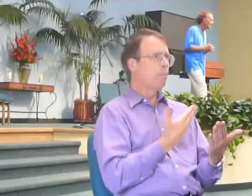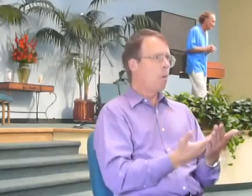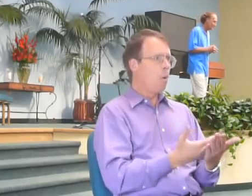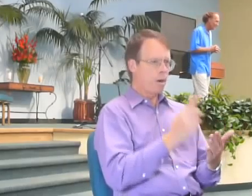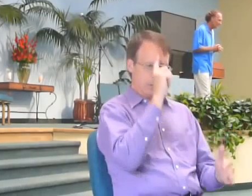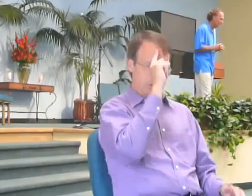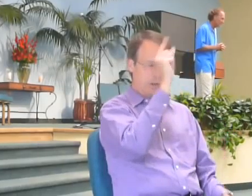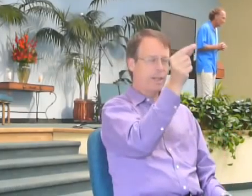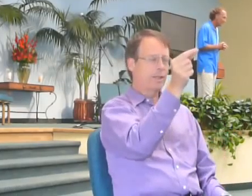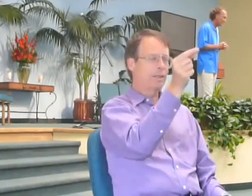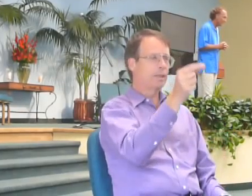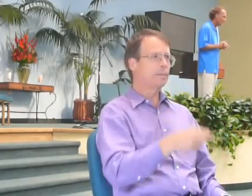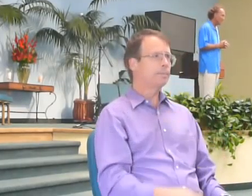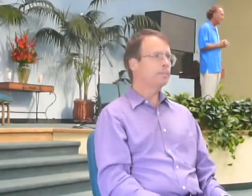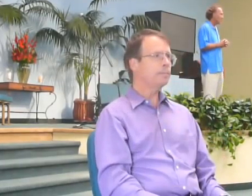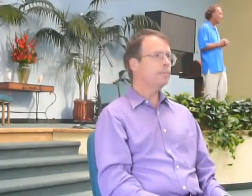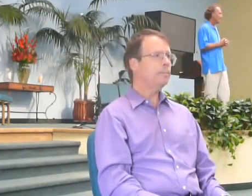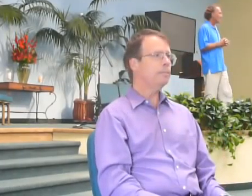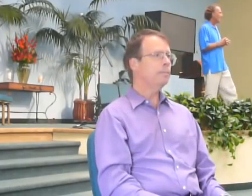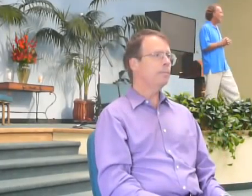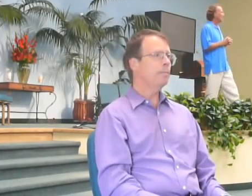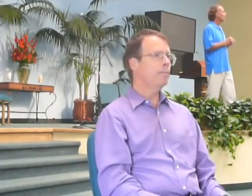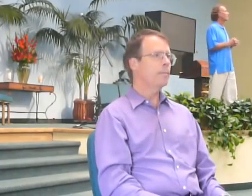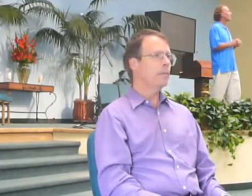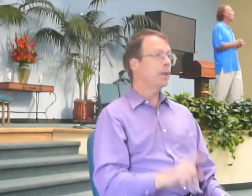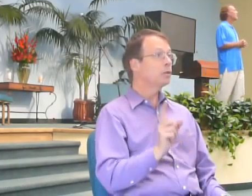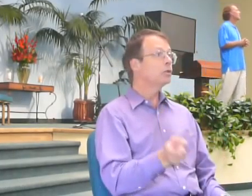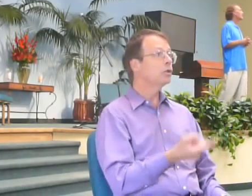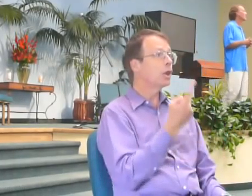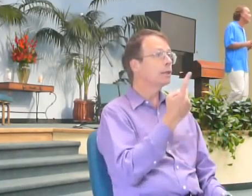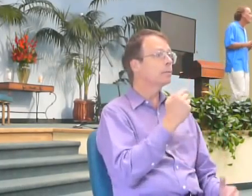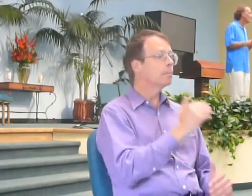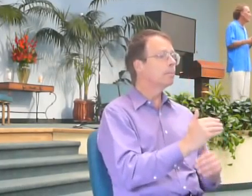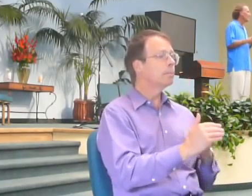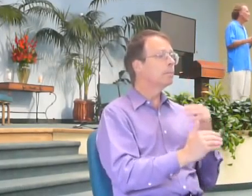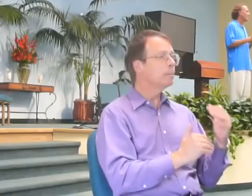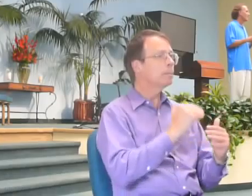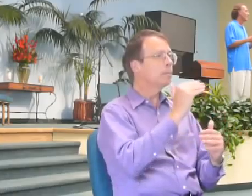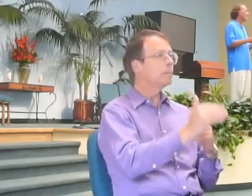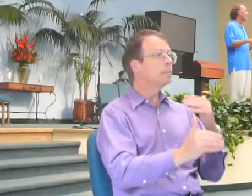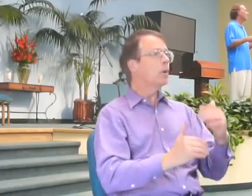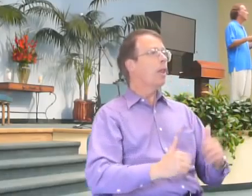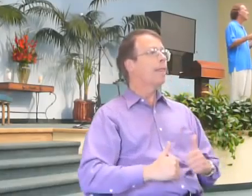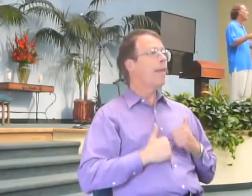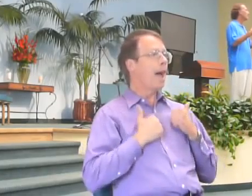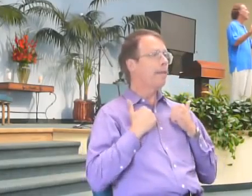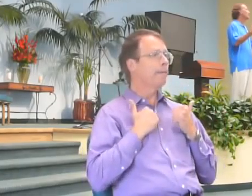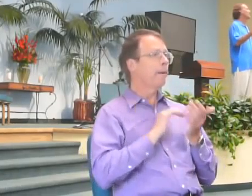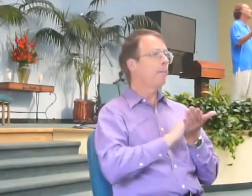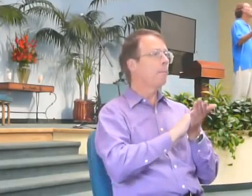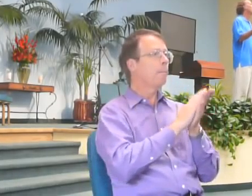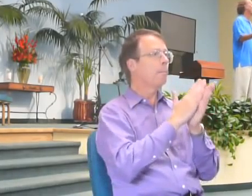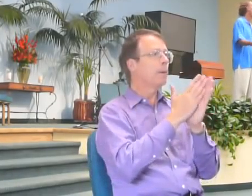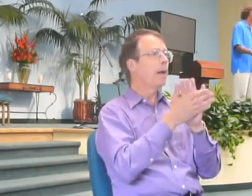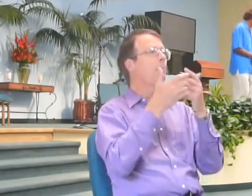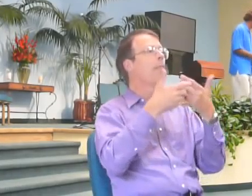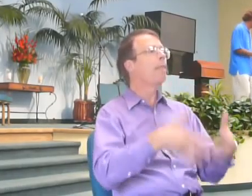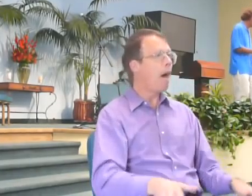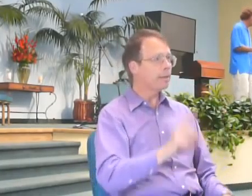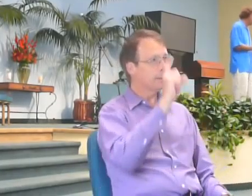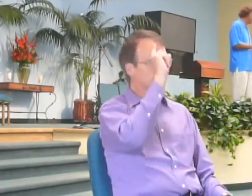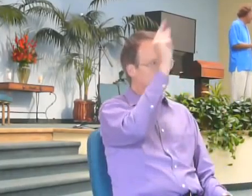born with it. I like what Dr. Fuller said, one of the geniuses of our age. He said that we're